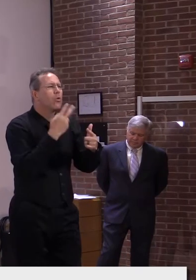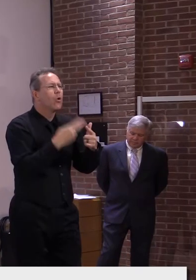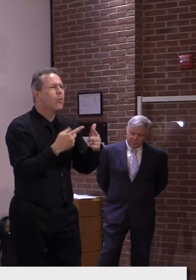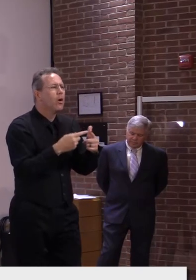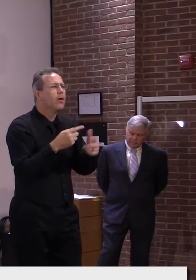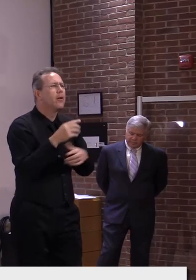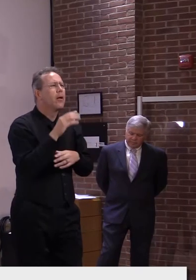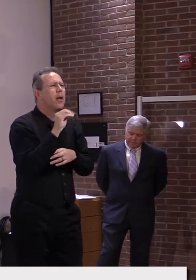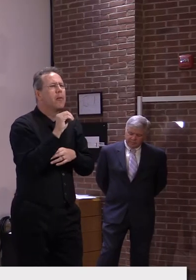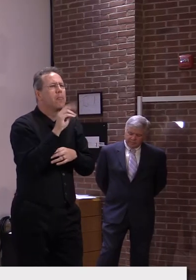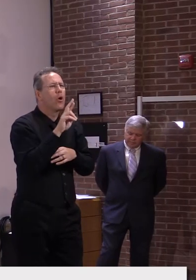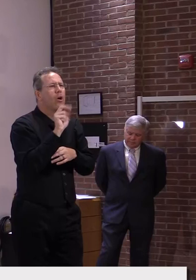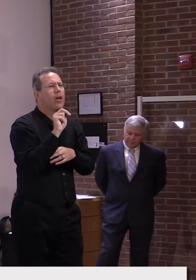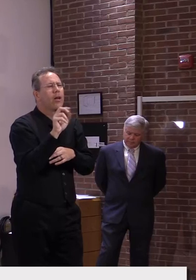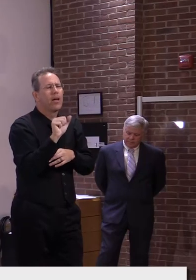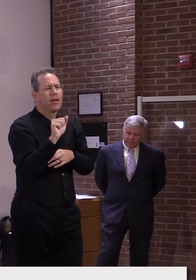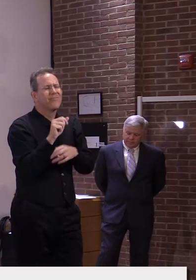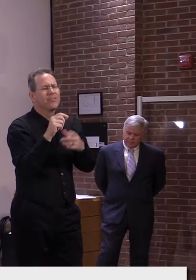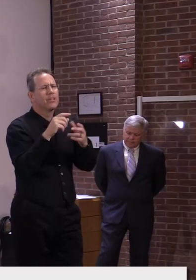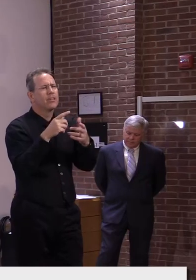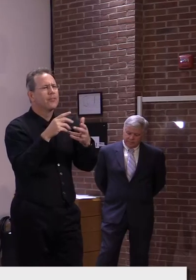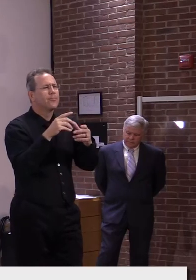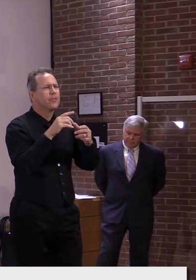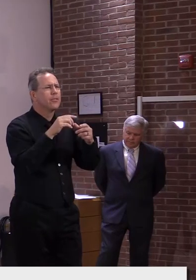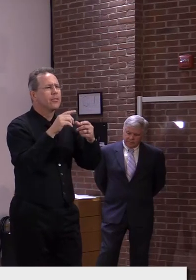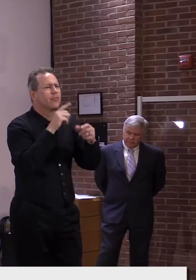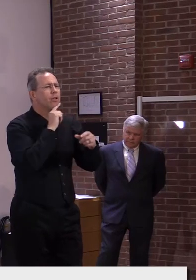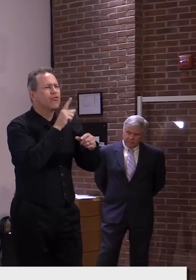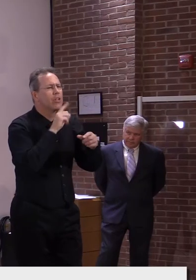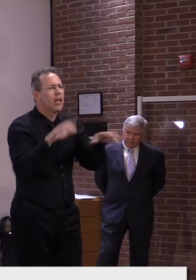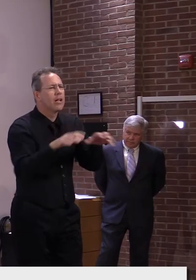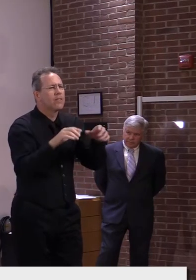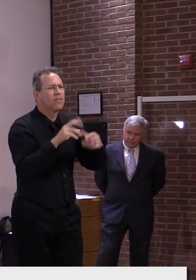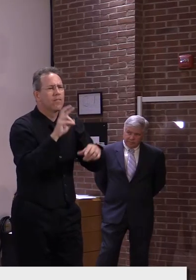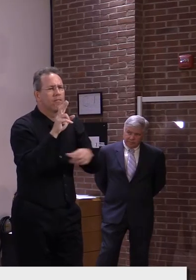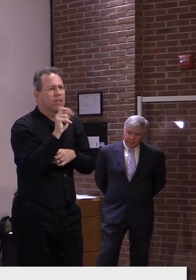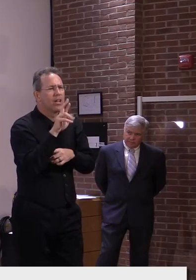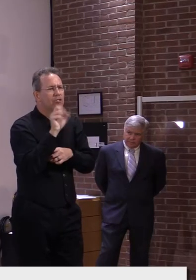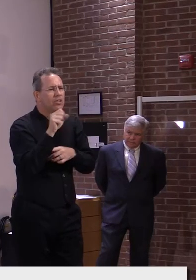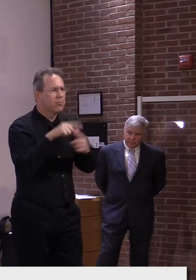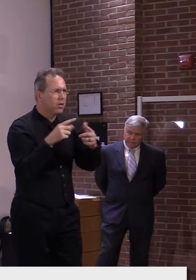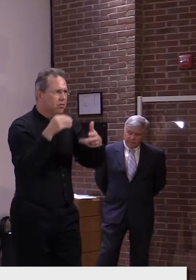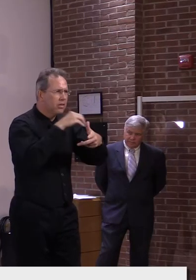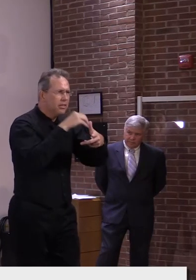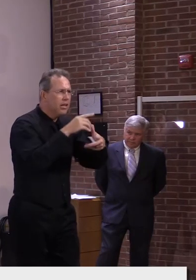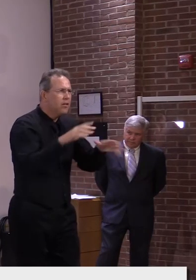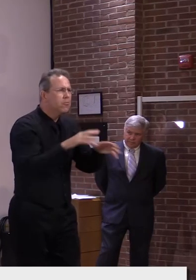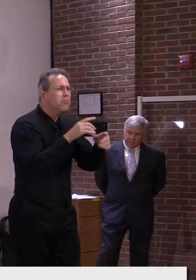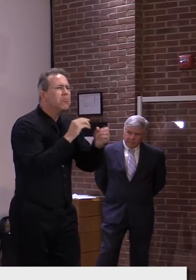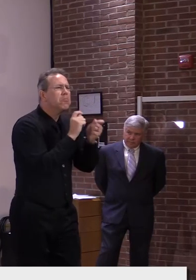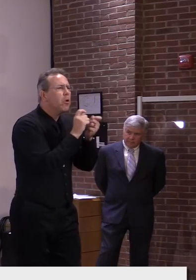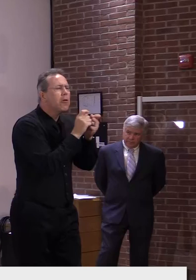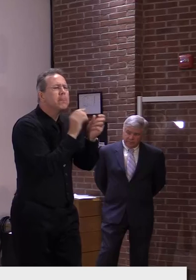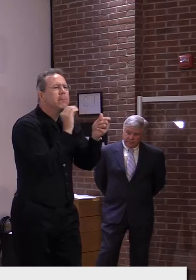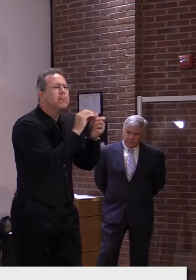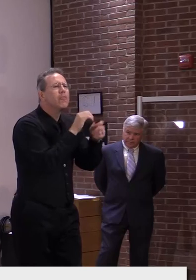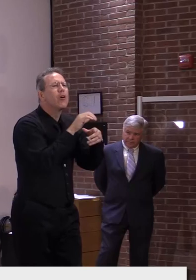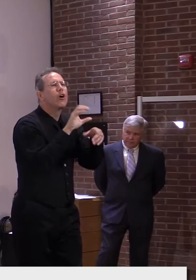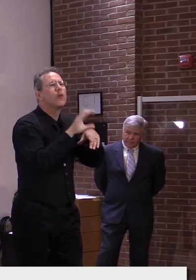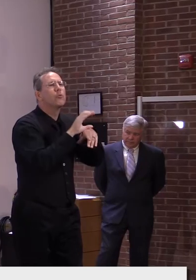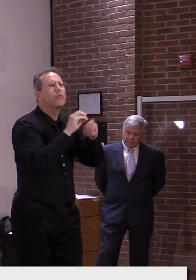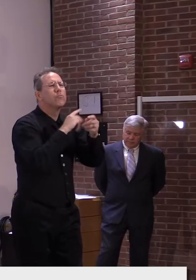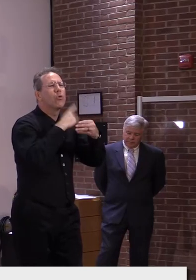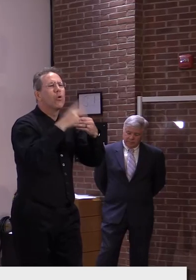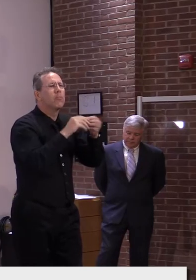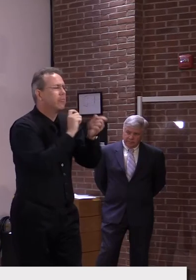vaccine. And we're talking probably a 3-month process for that, as opposed to the 6 to 9 month process that